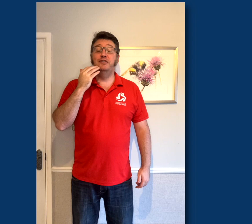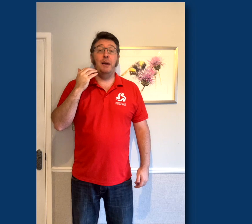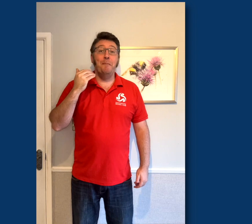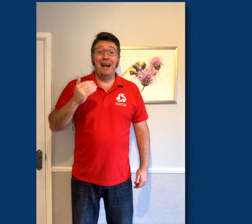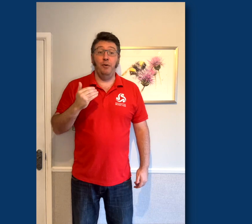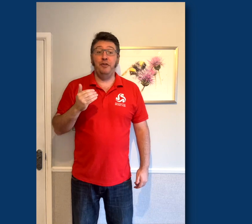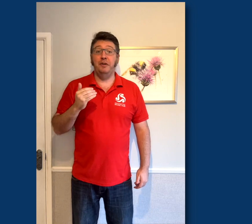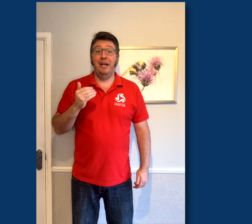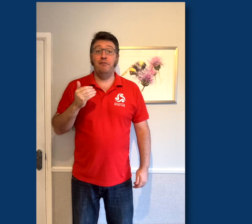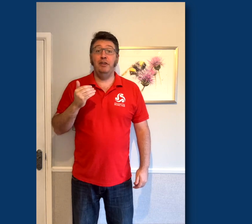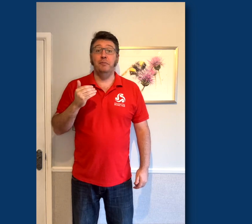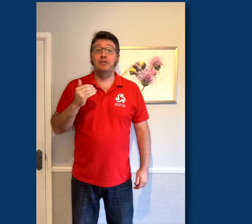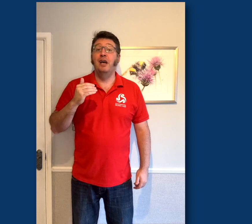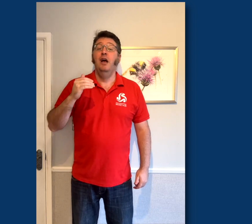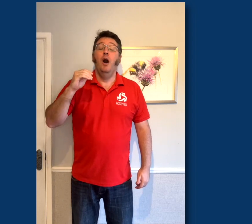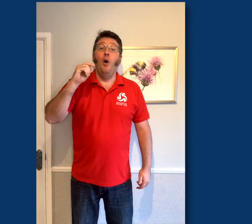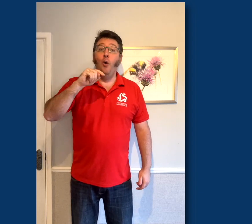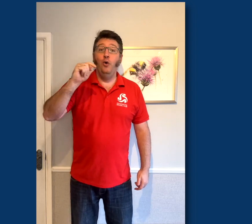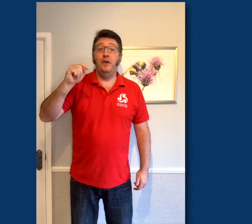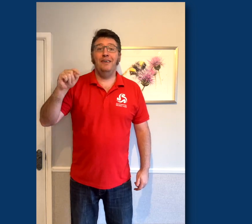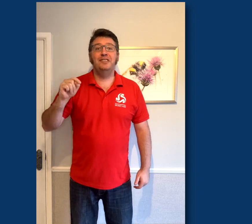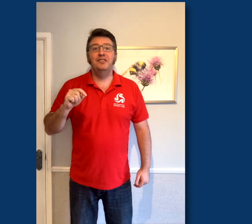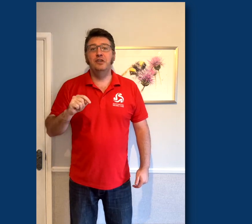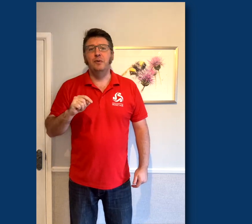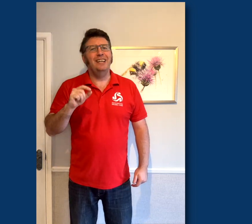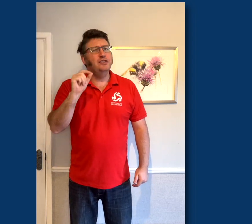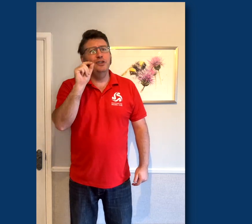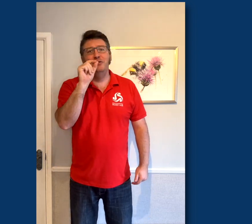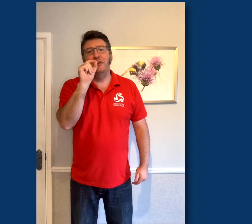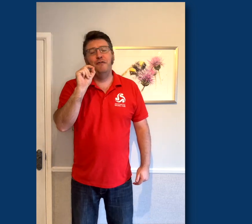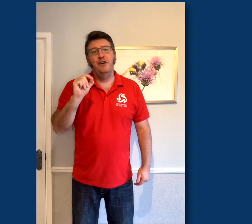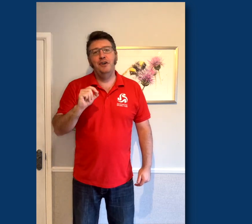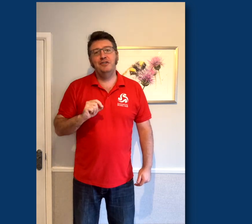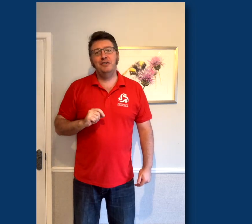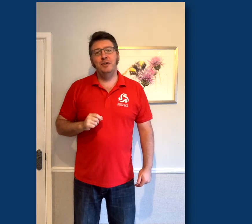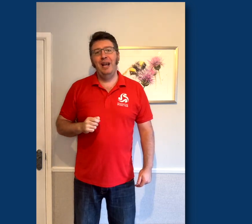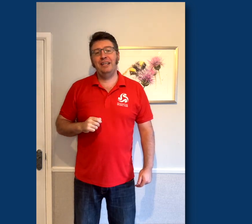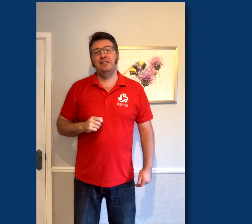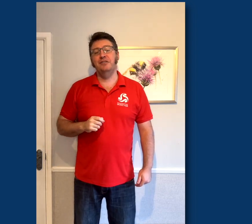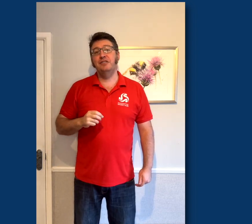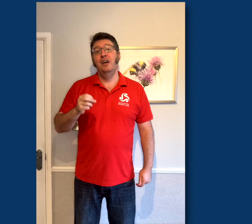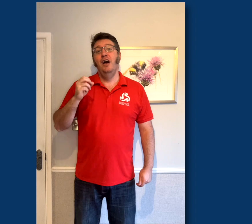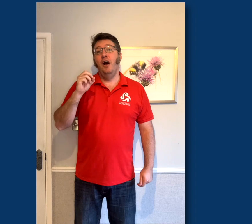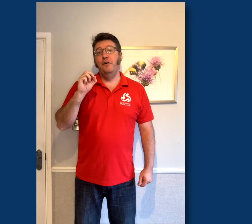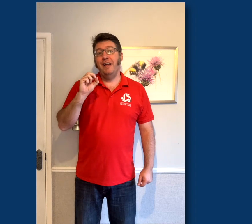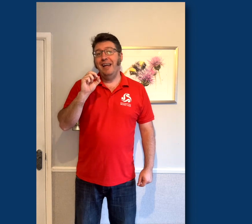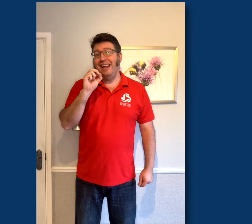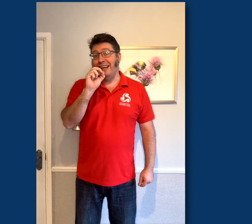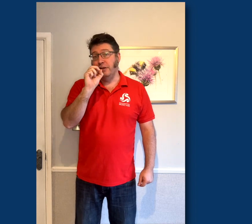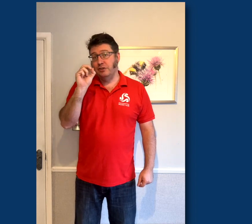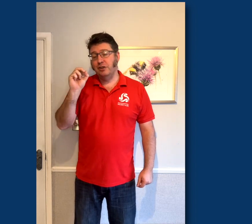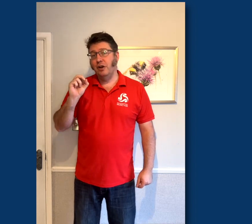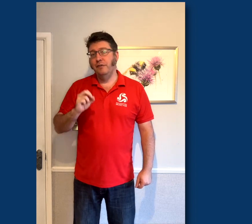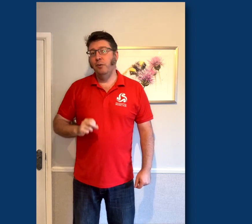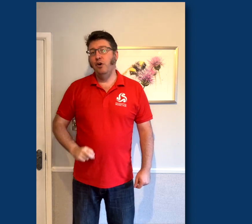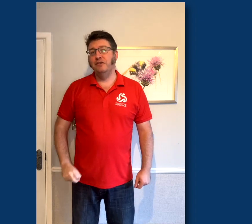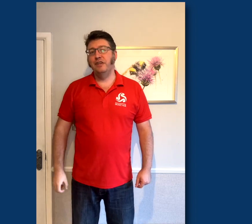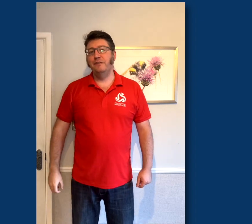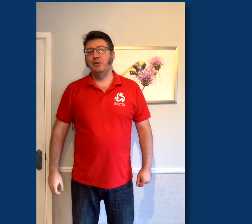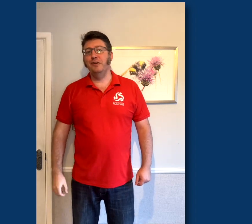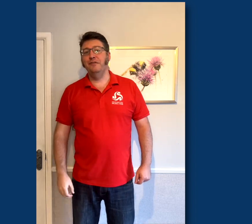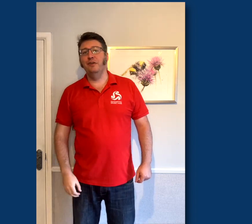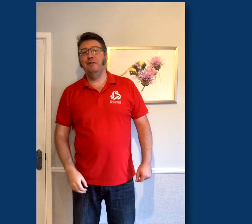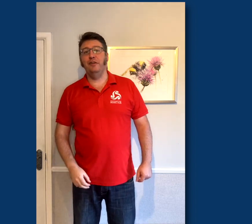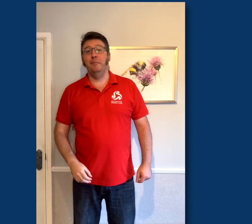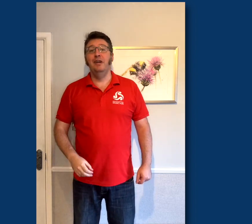musicians use their mouth to make rhythms. All you have to do is use the first 2 letters of each of the words